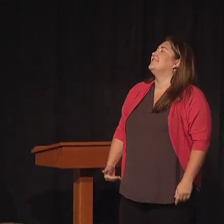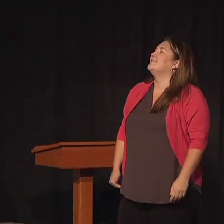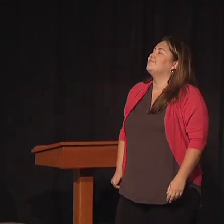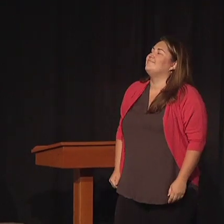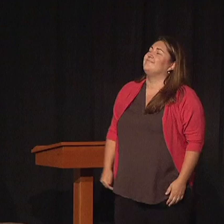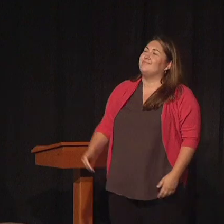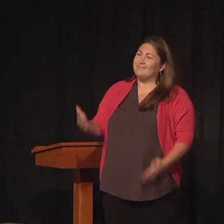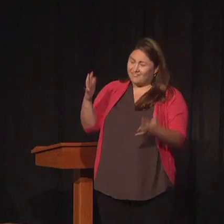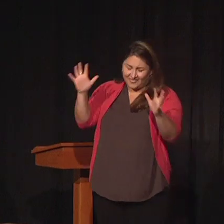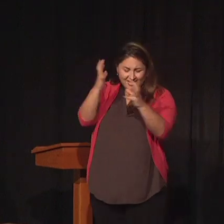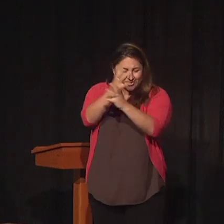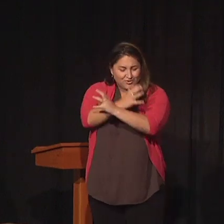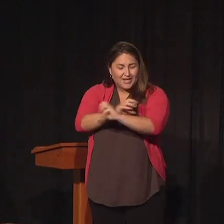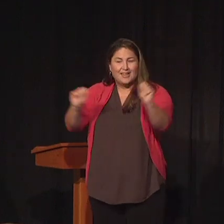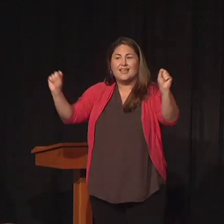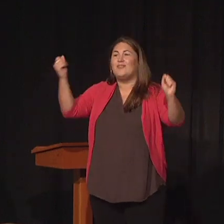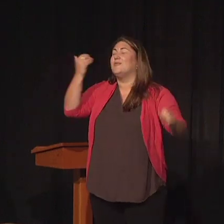and delivered me